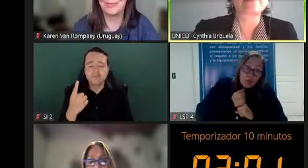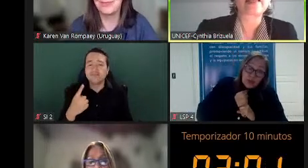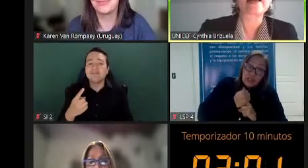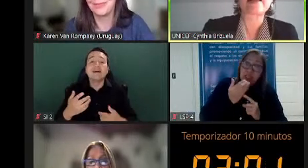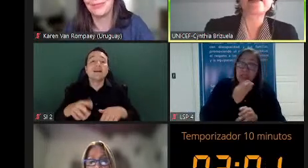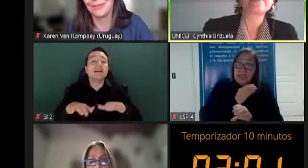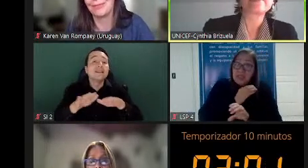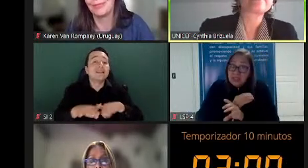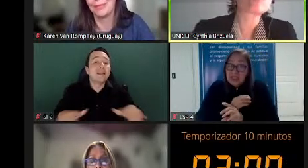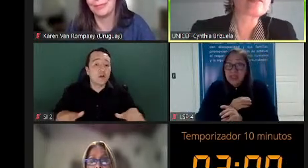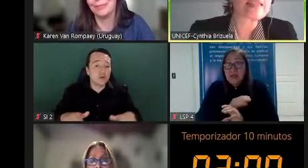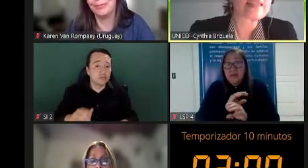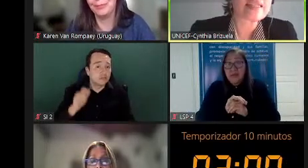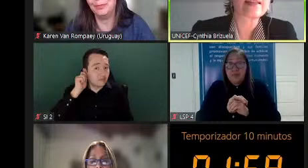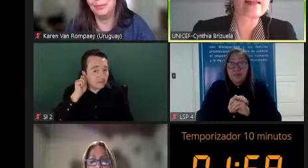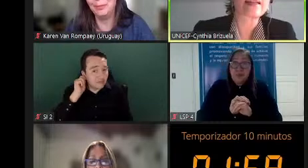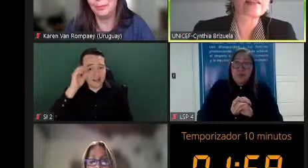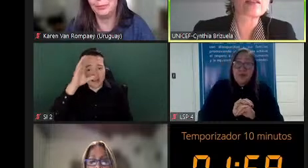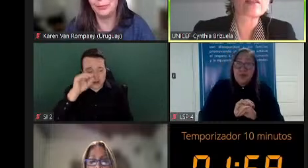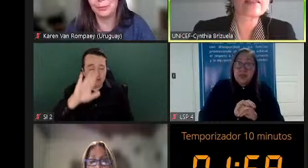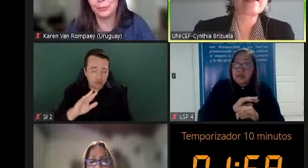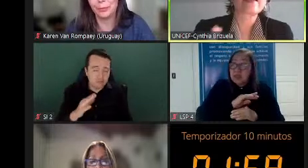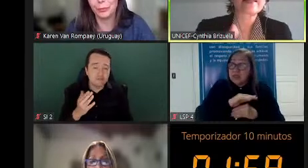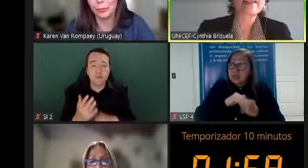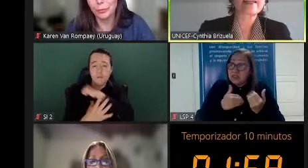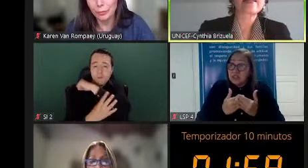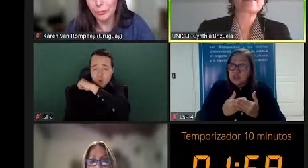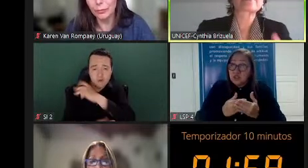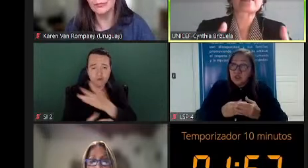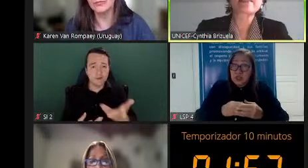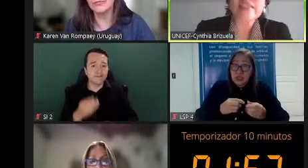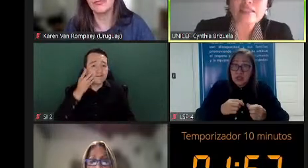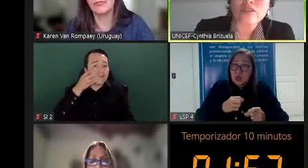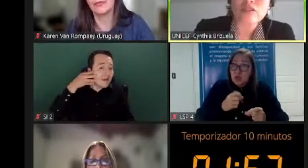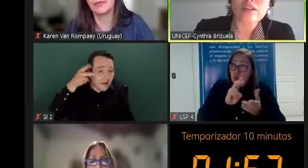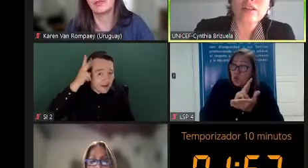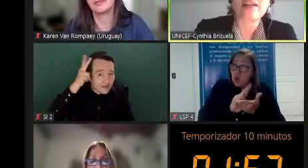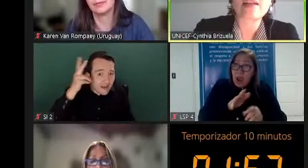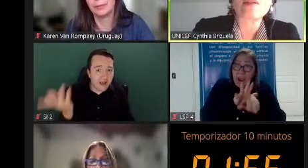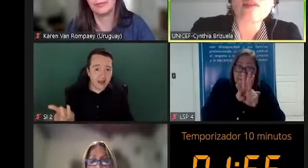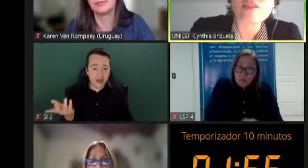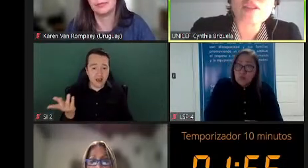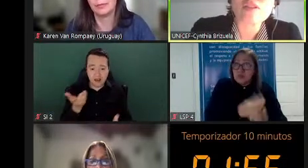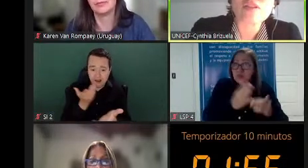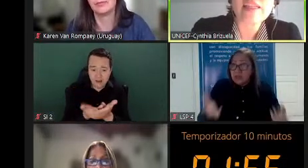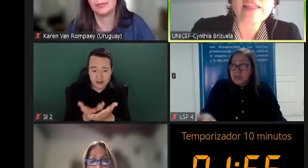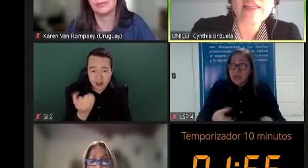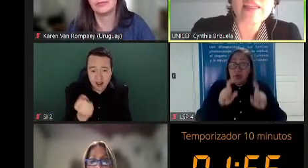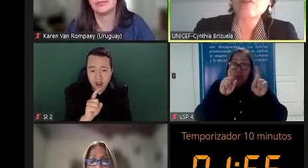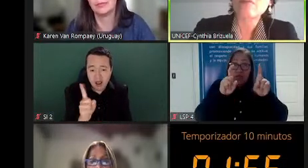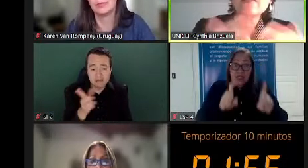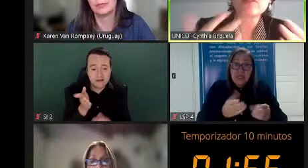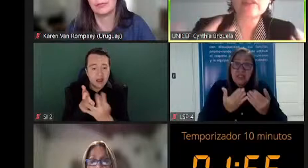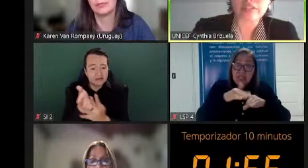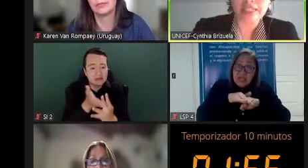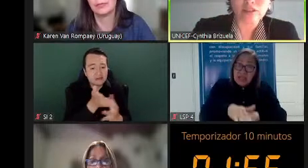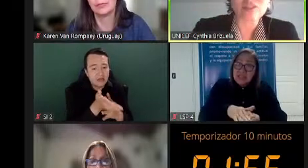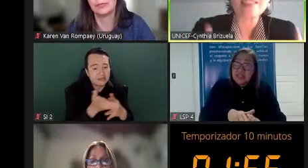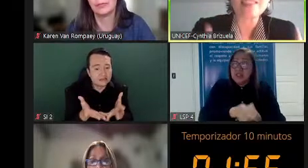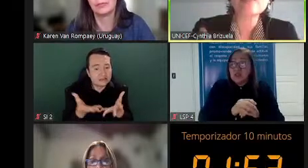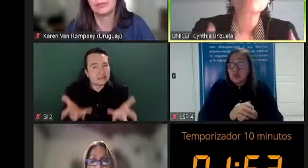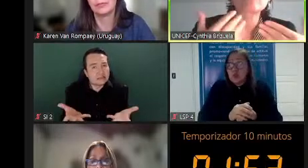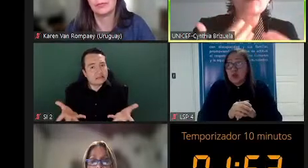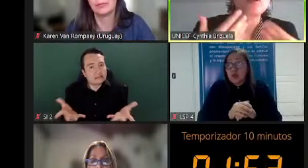in extreme poverty extreme vulnerability situations children in the region that so that they can have